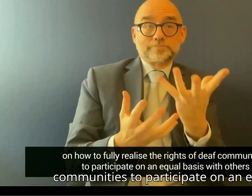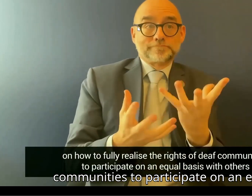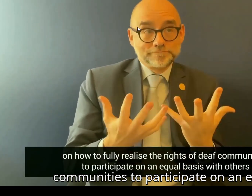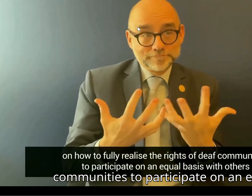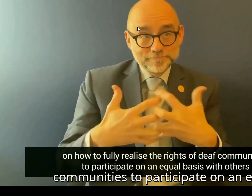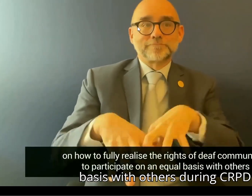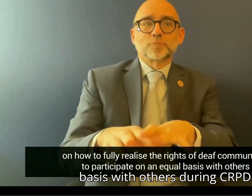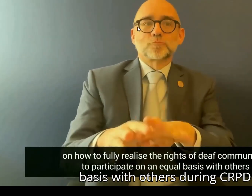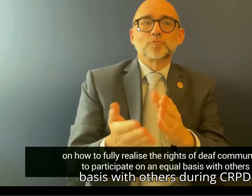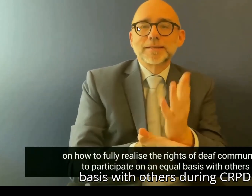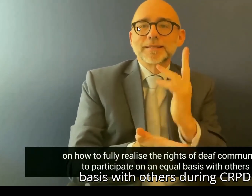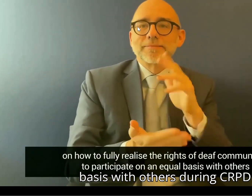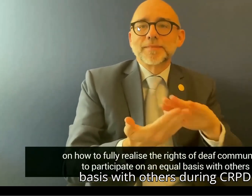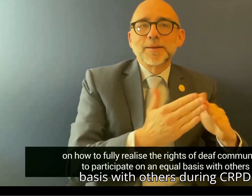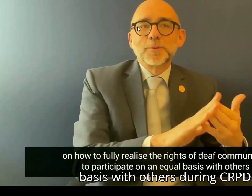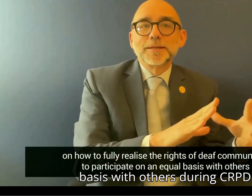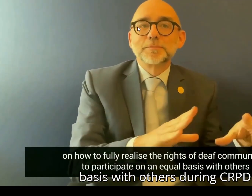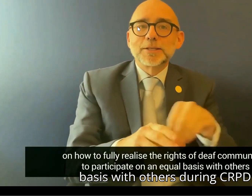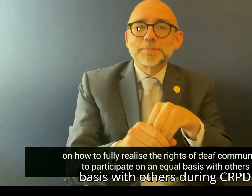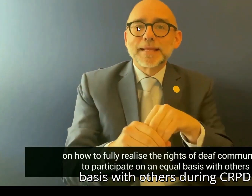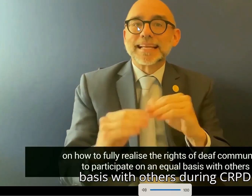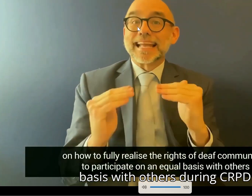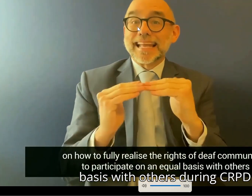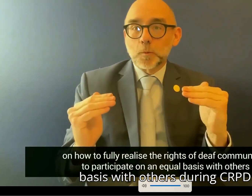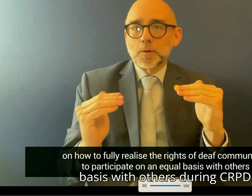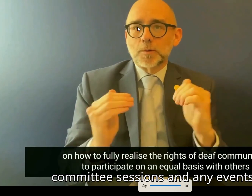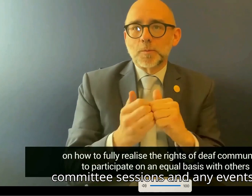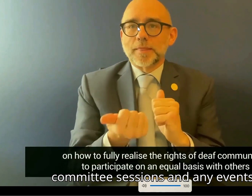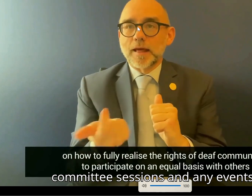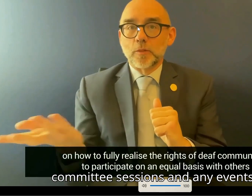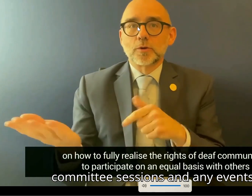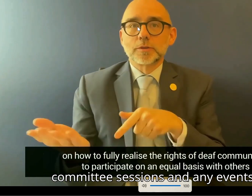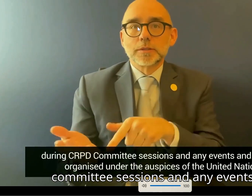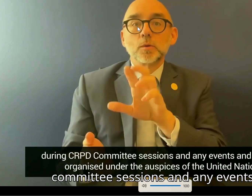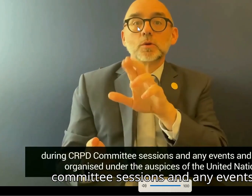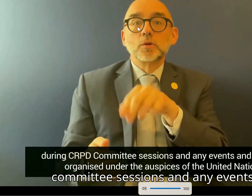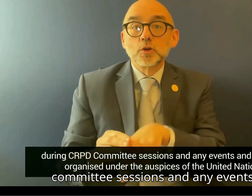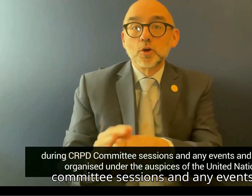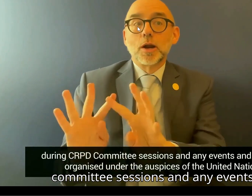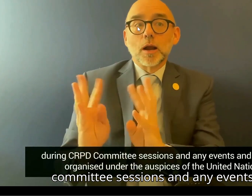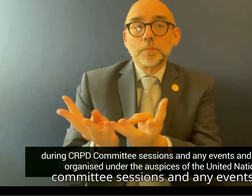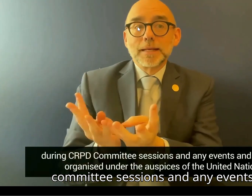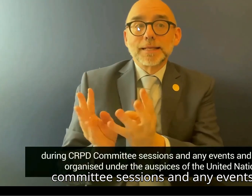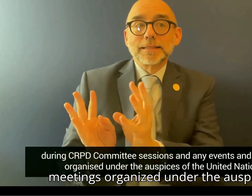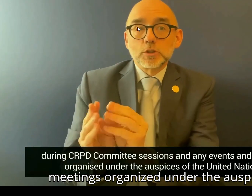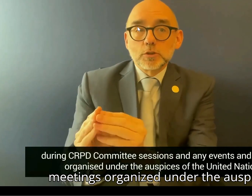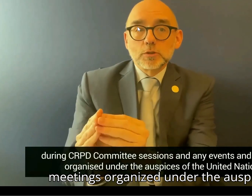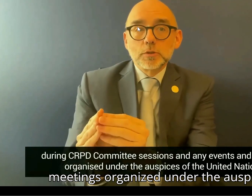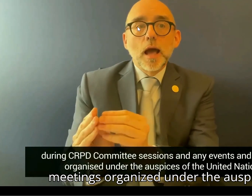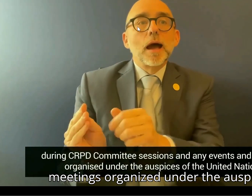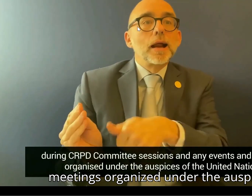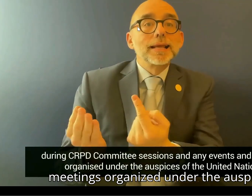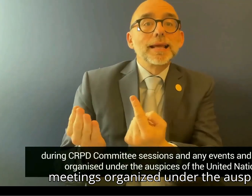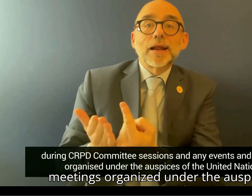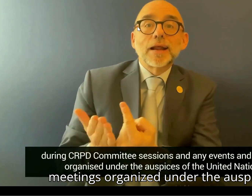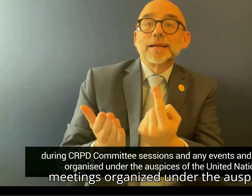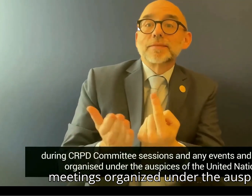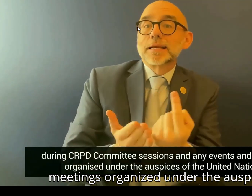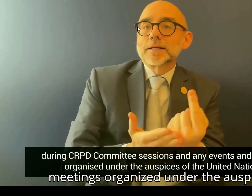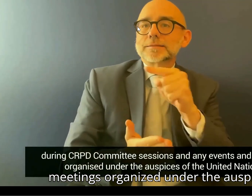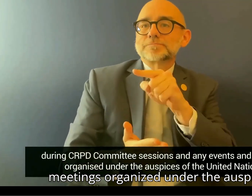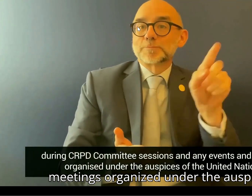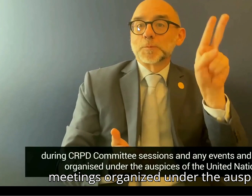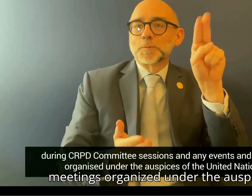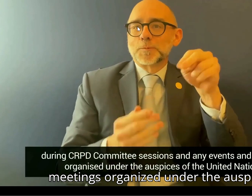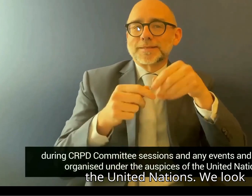participate on an equal basis with others during CRPD committee sessions and any events and meetings organised under